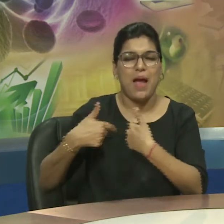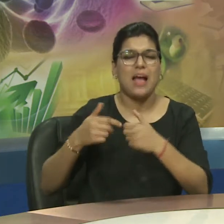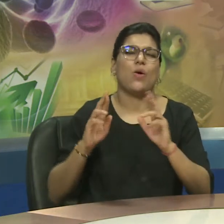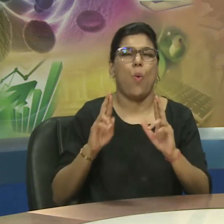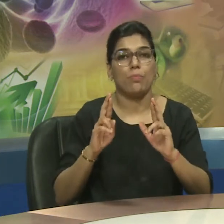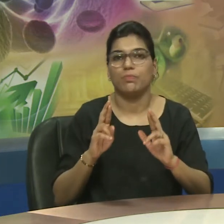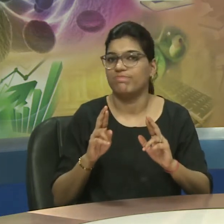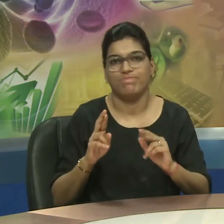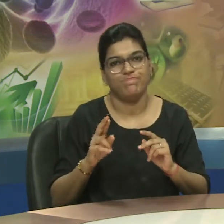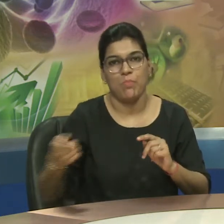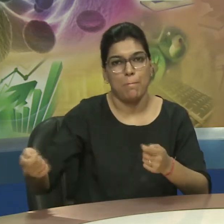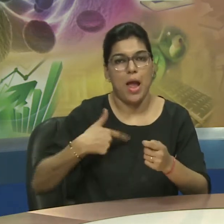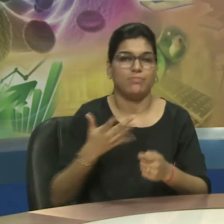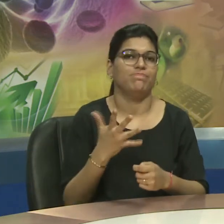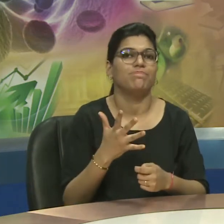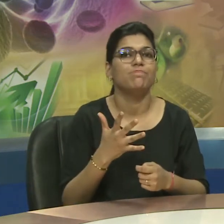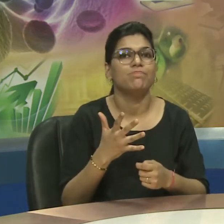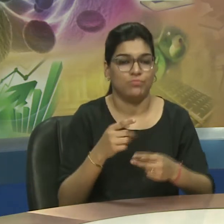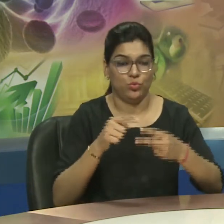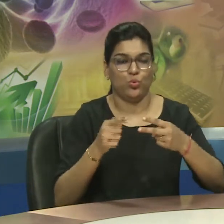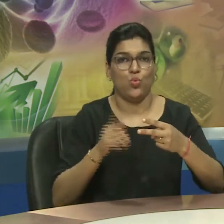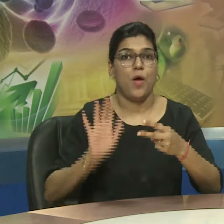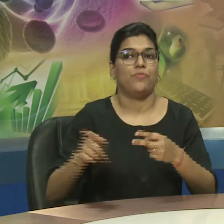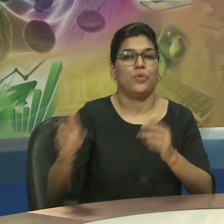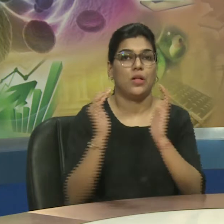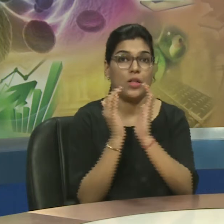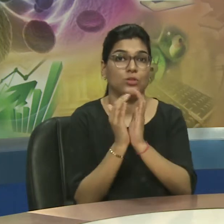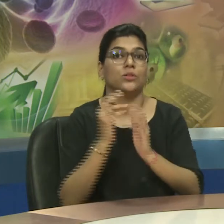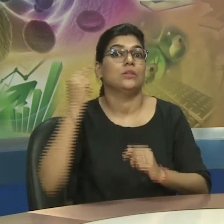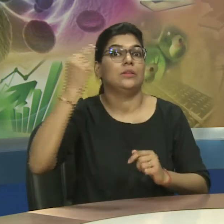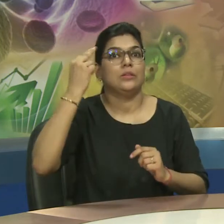is payable subject to two conditions.